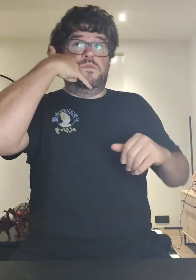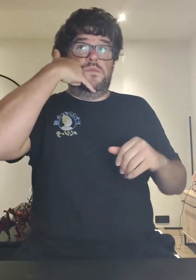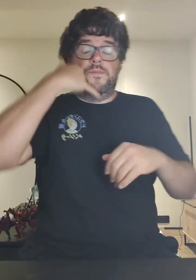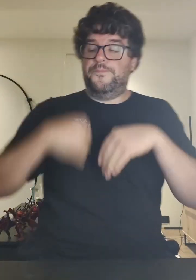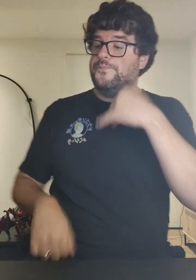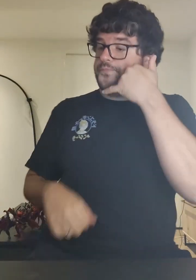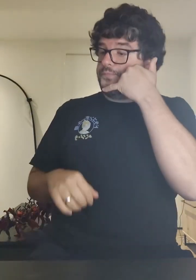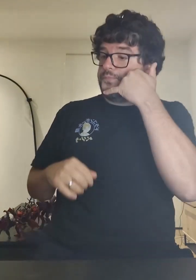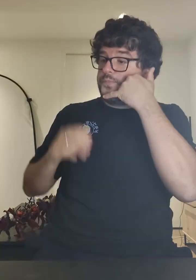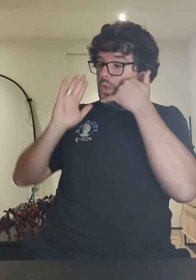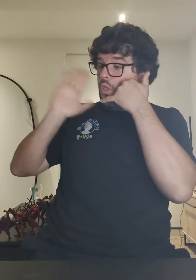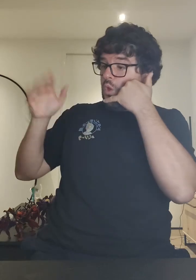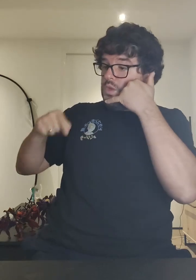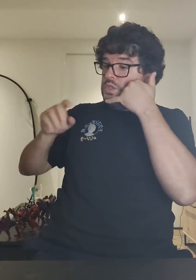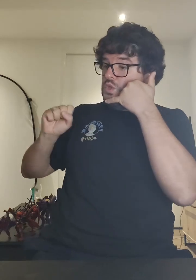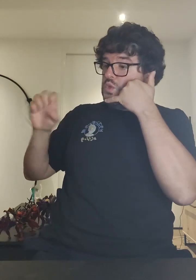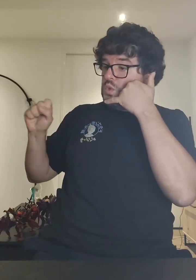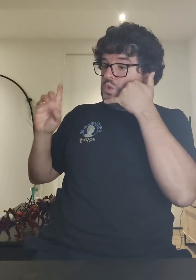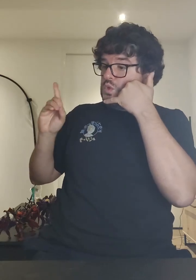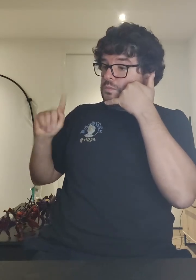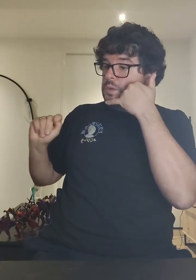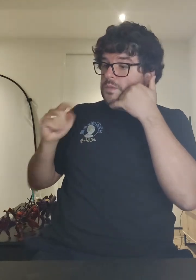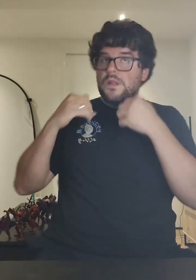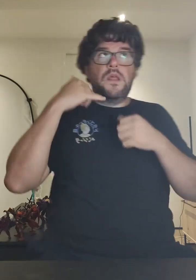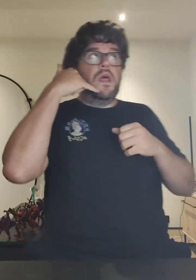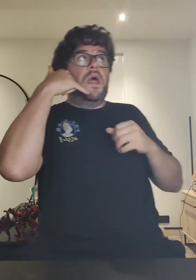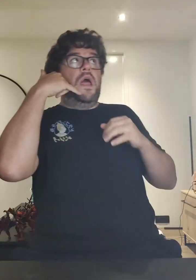Hello? Hello, this is the Social Security Department.